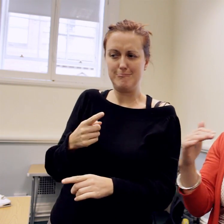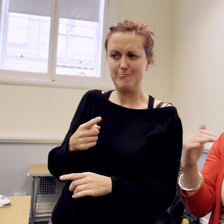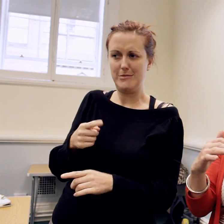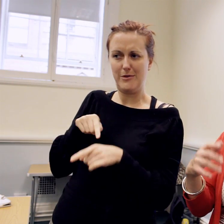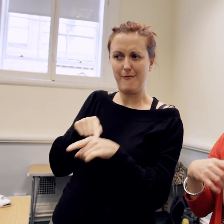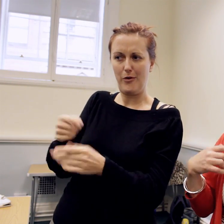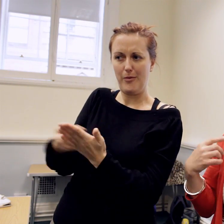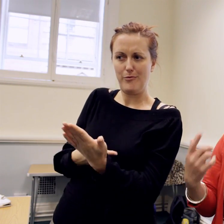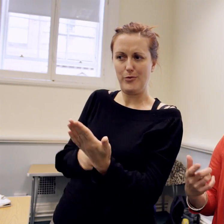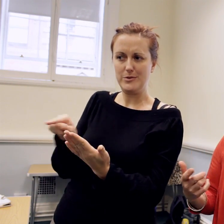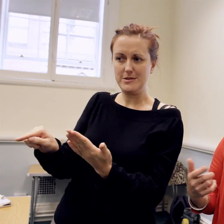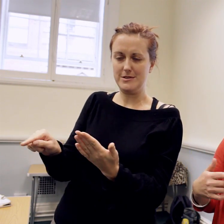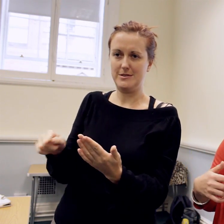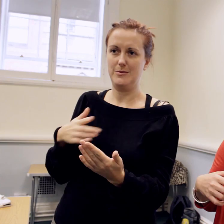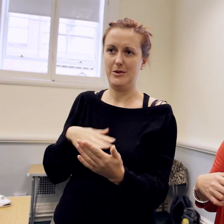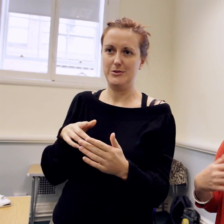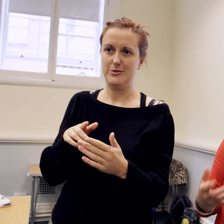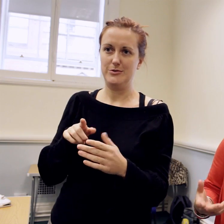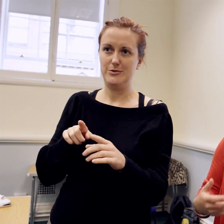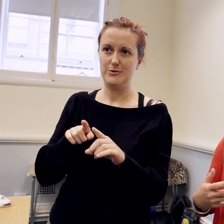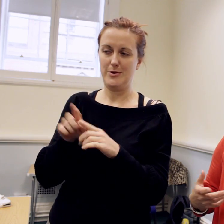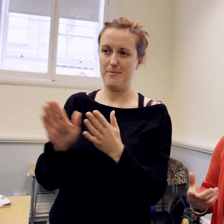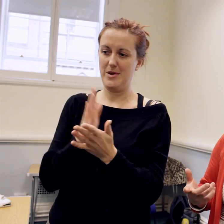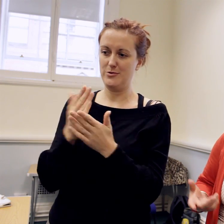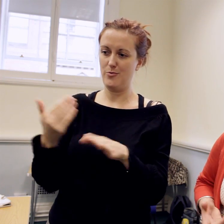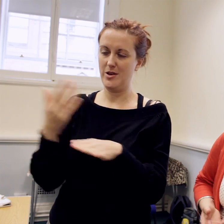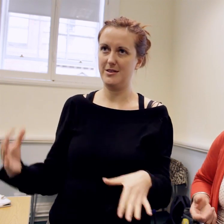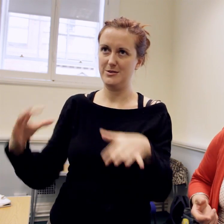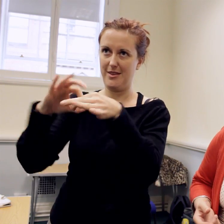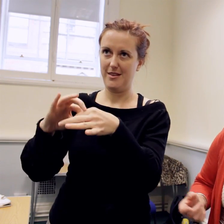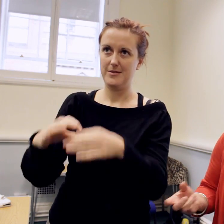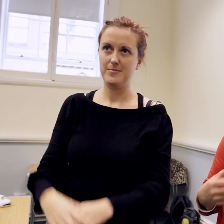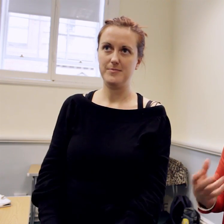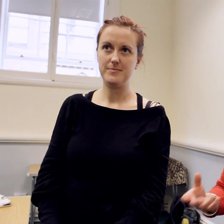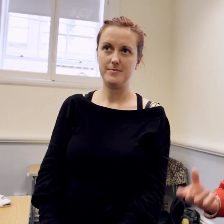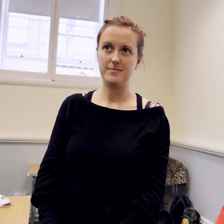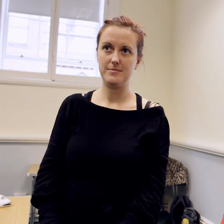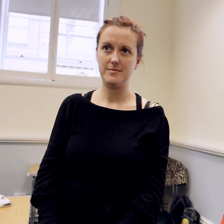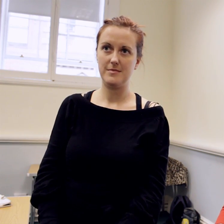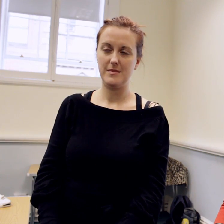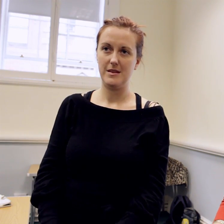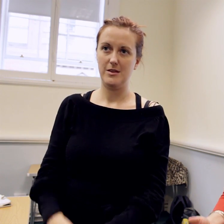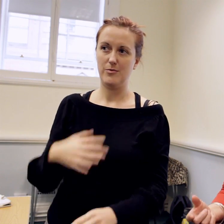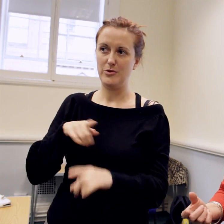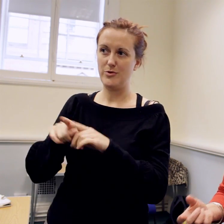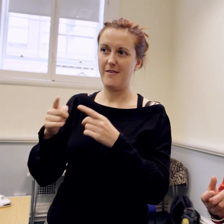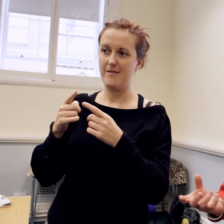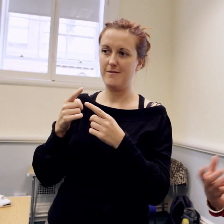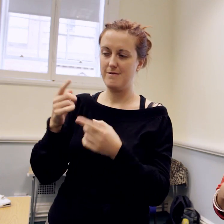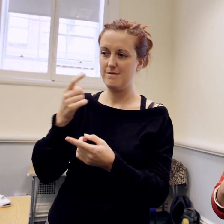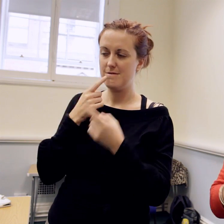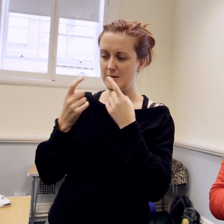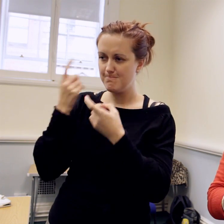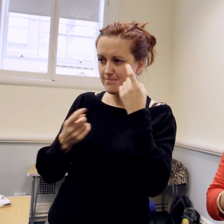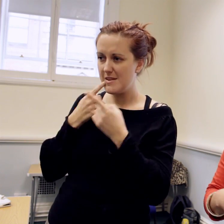how they meet in the middle, and the whole other thing around collaborative consumption, so about crowdsourcing that info, and then